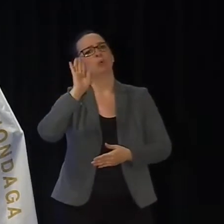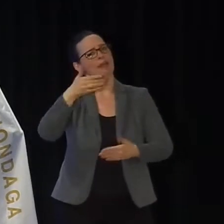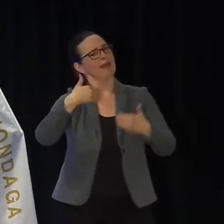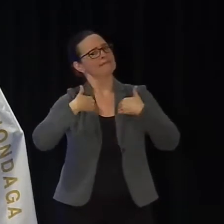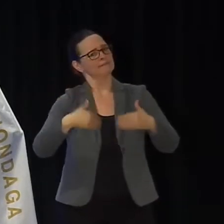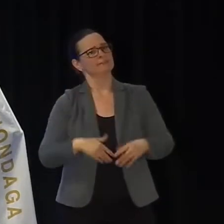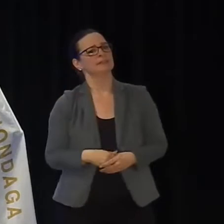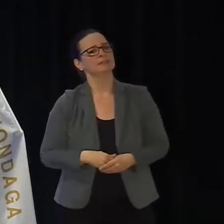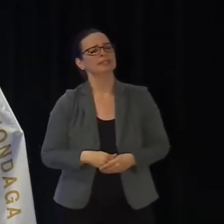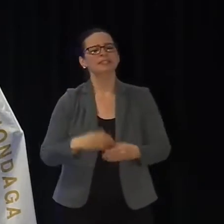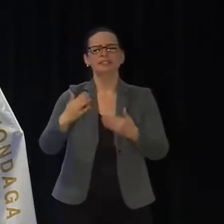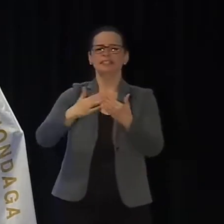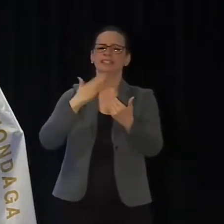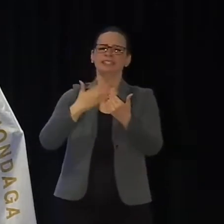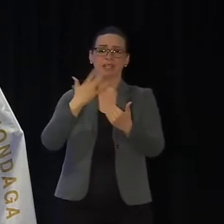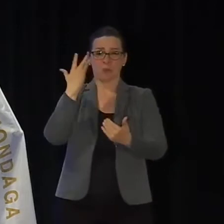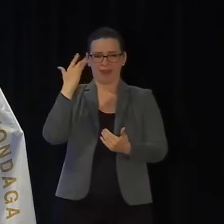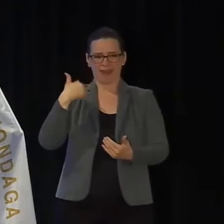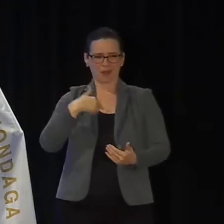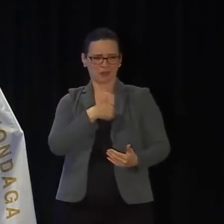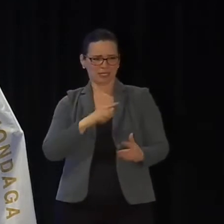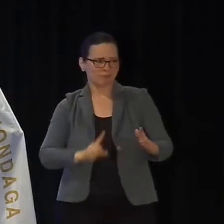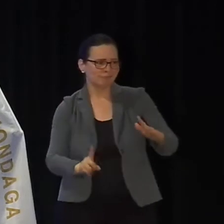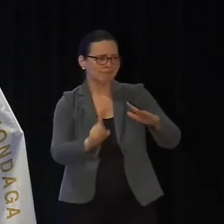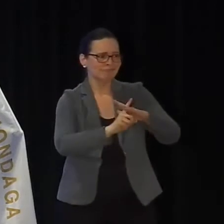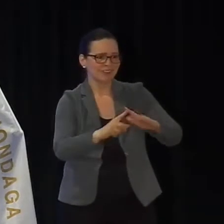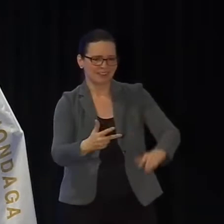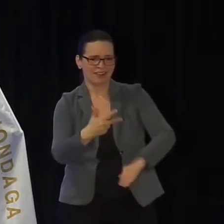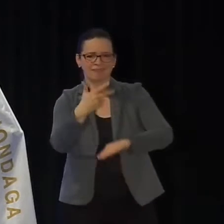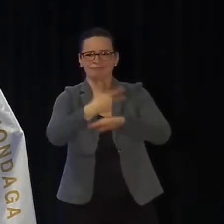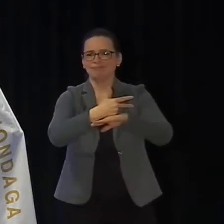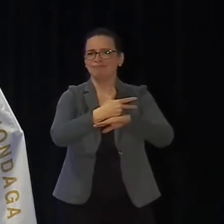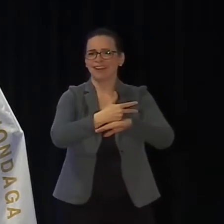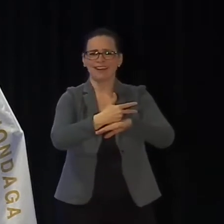easier for us to go to a pop-up clinic at a high school than to get